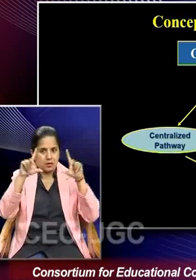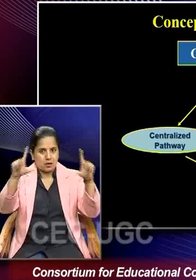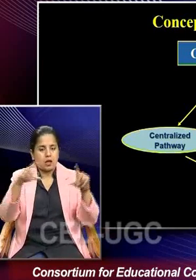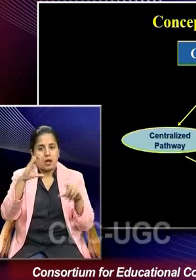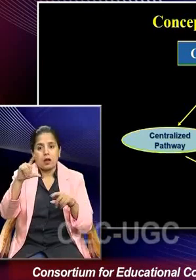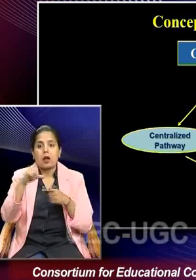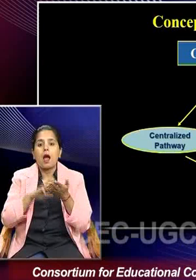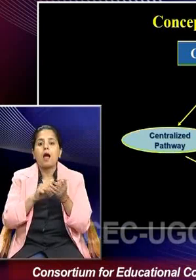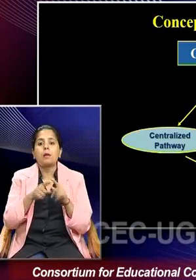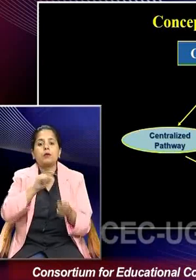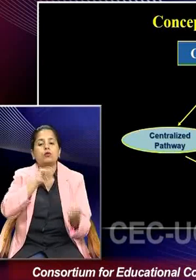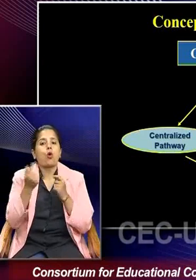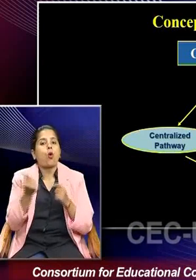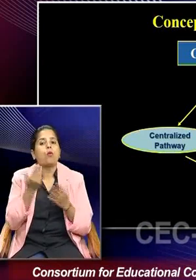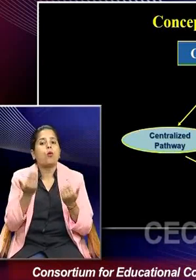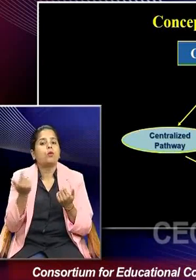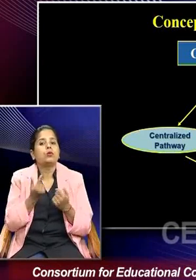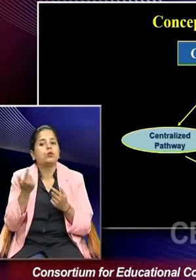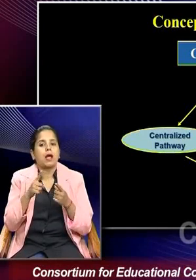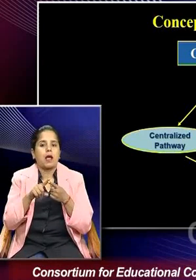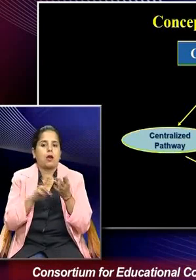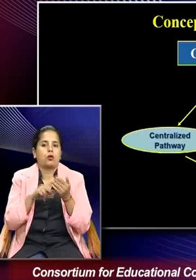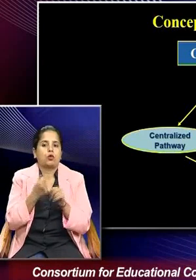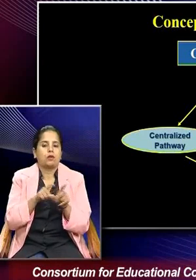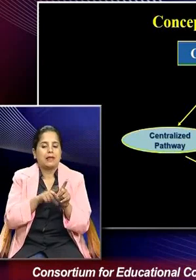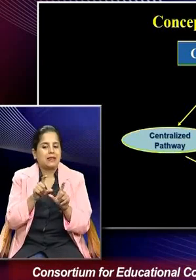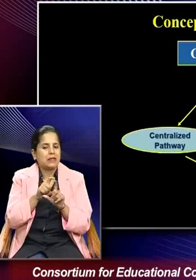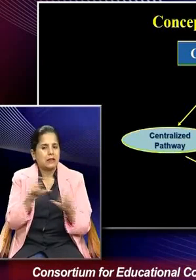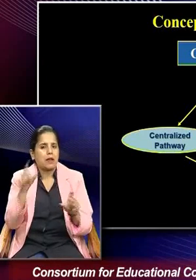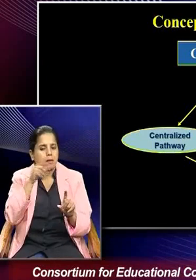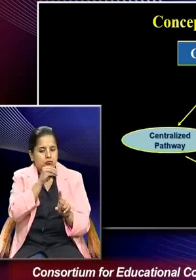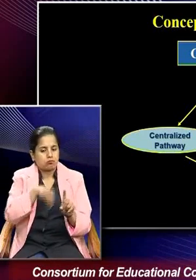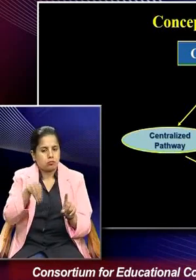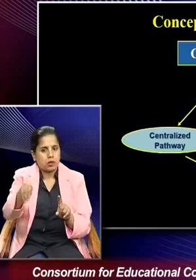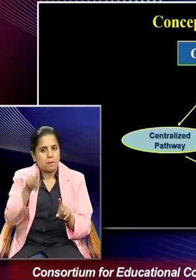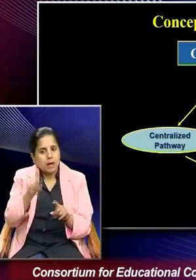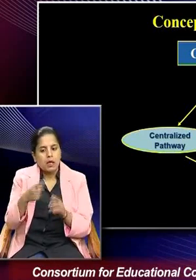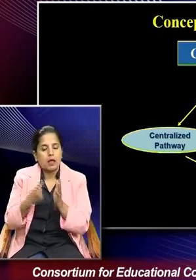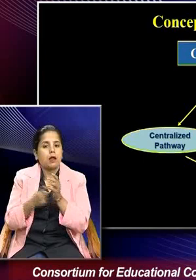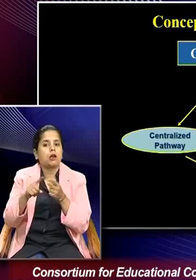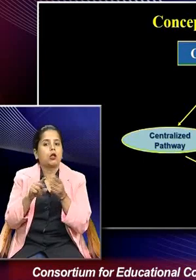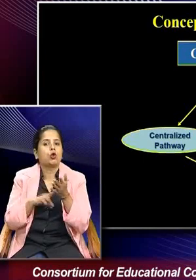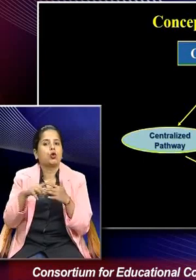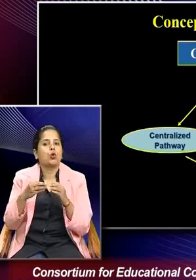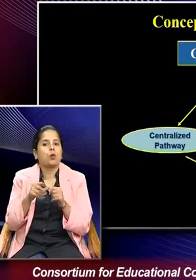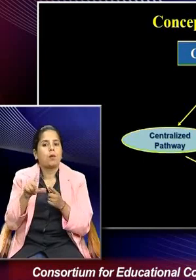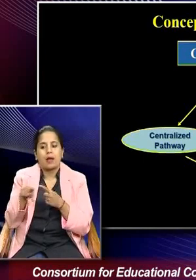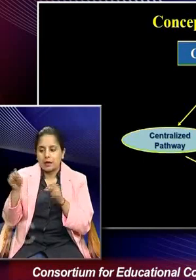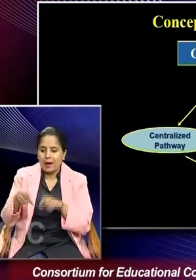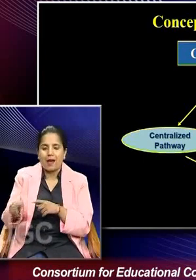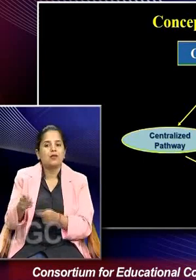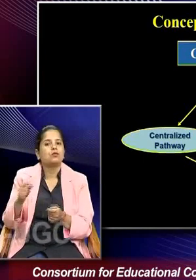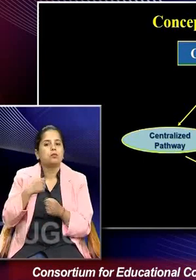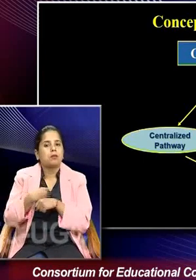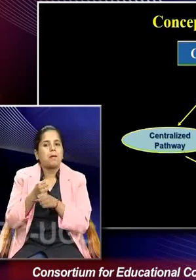energy transition. Energy transition to more cleaner and renewable energy sources. That is possible in